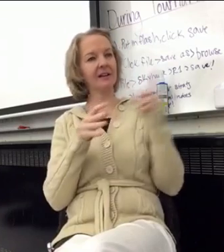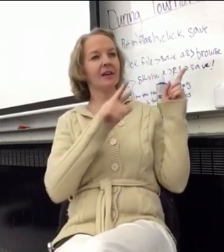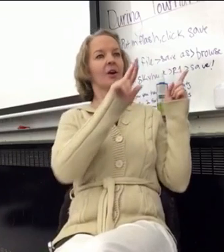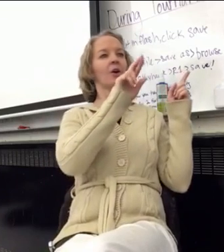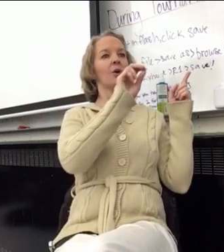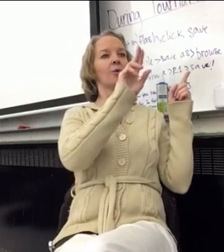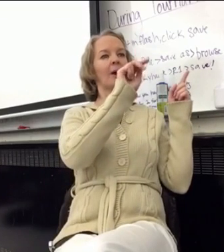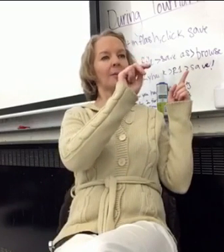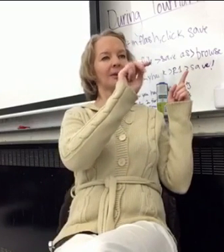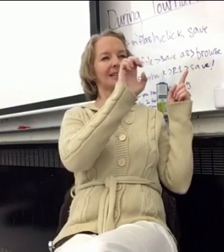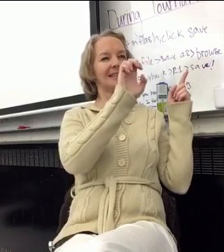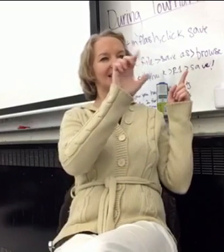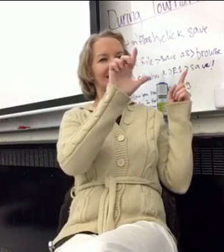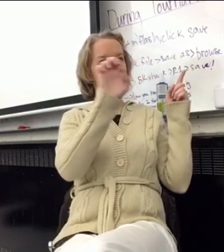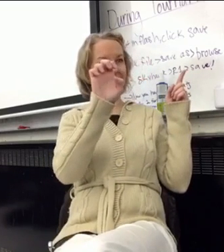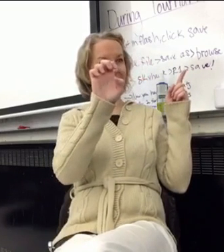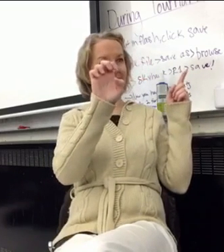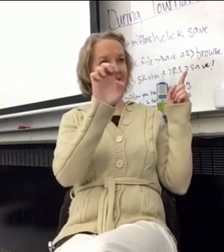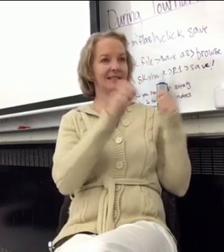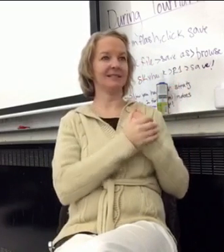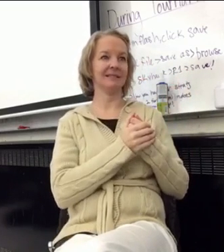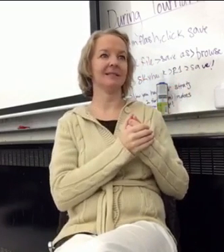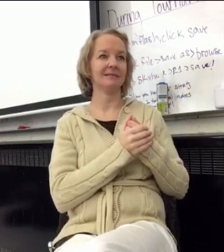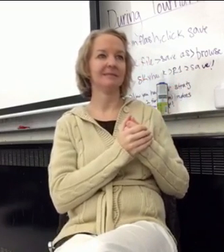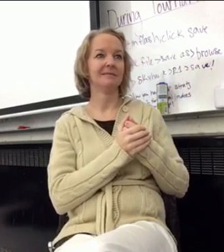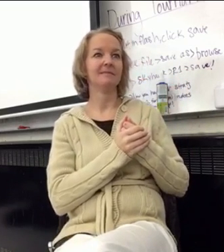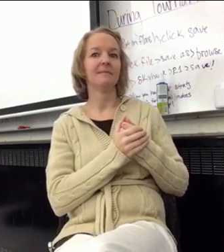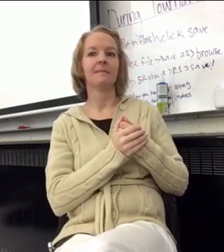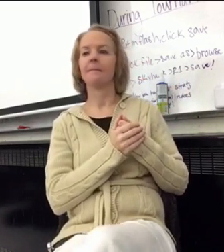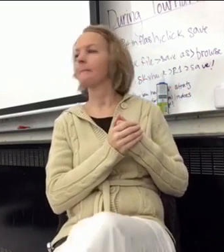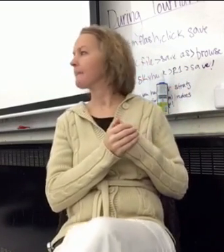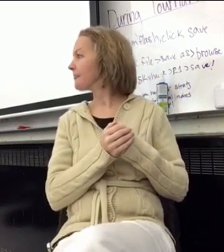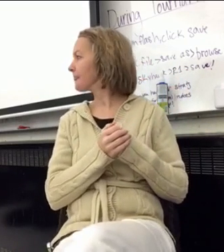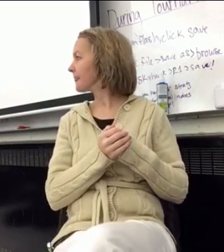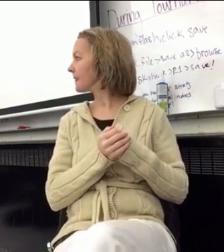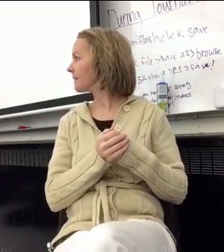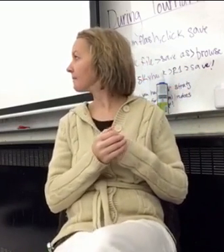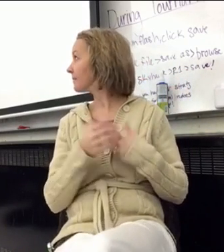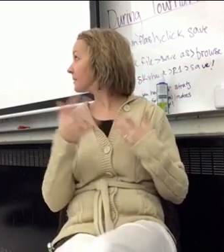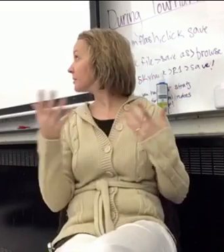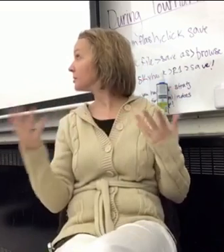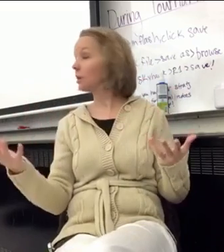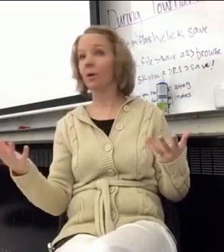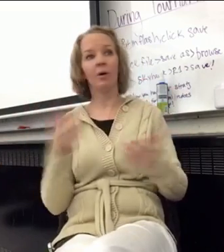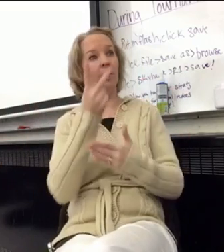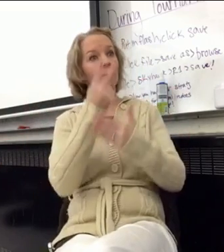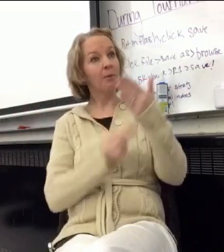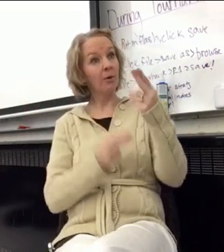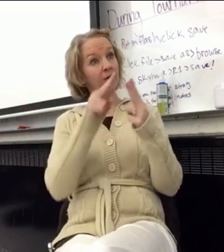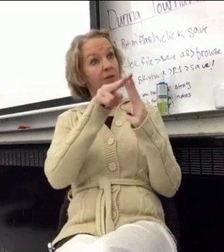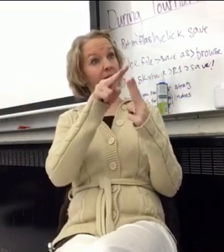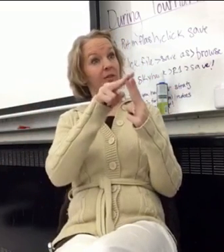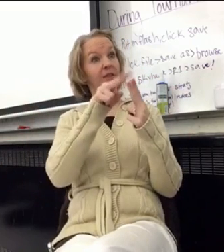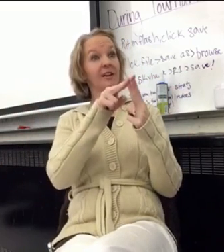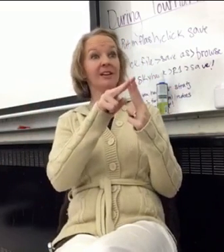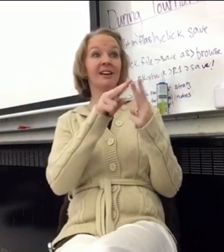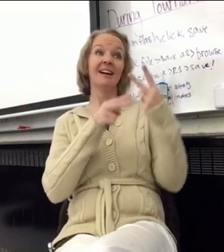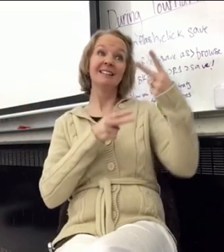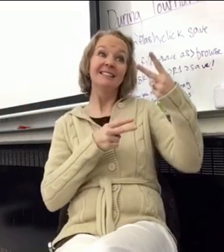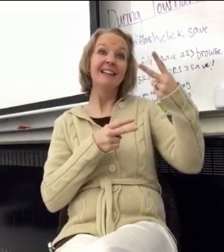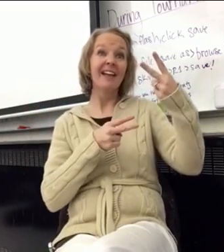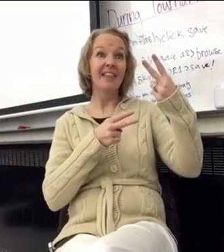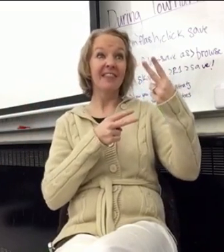Okay, some of you, I'm convinced, are just saying funny things and be funny. Now, oh my goodness. So, both of these were two, probably